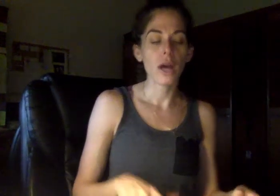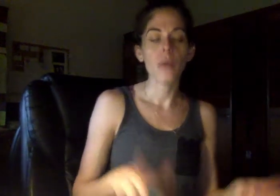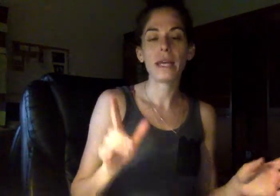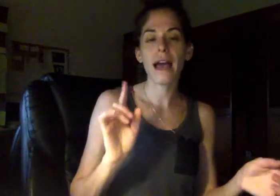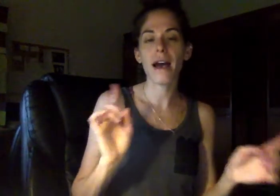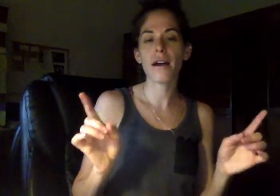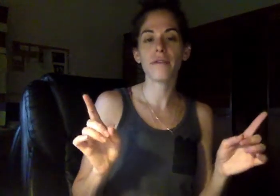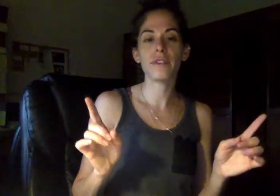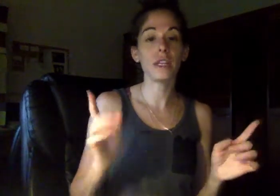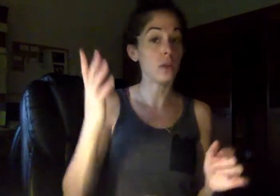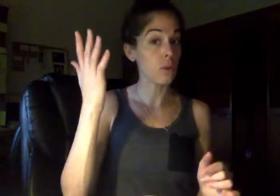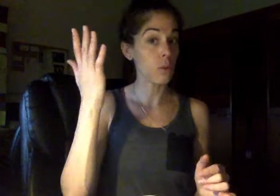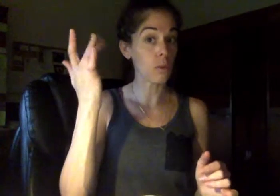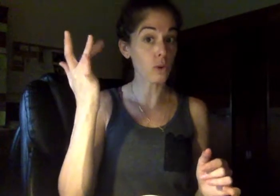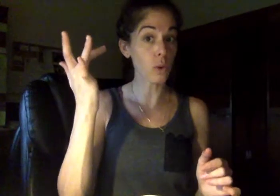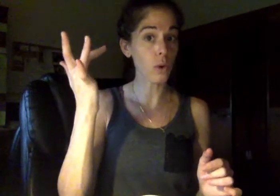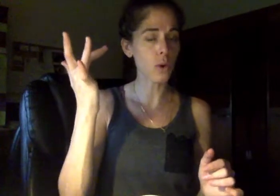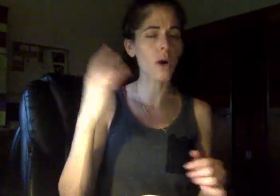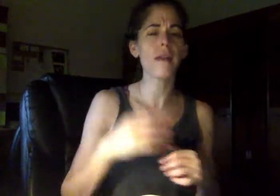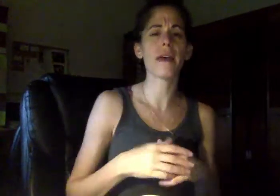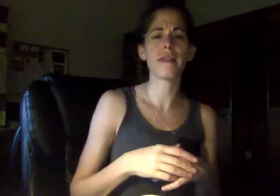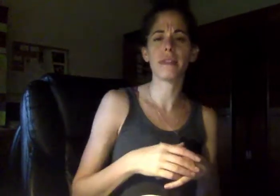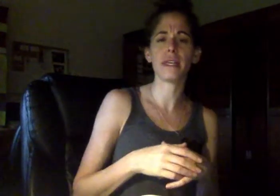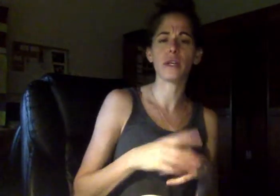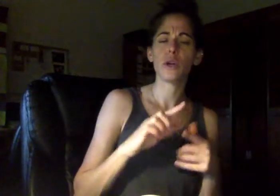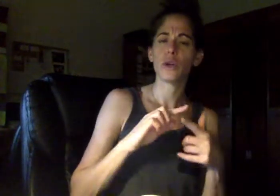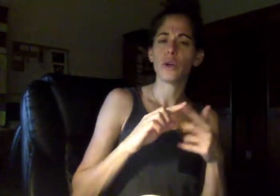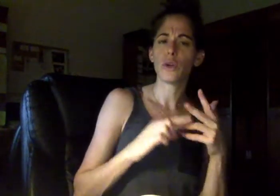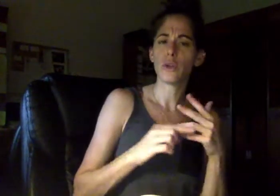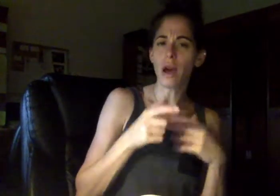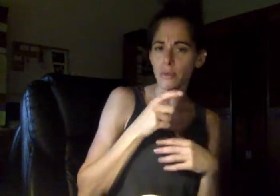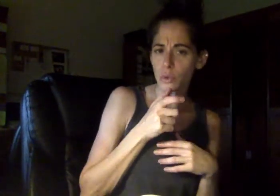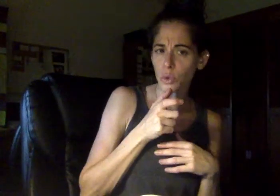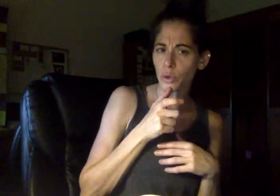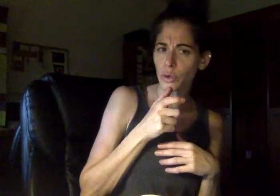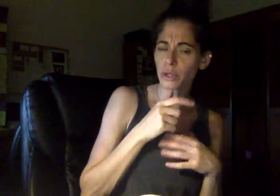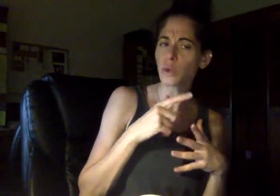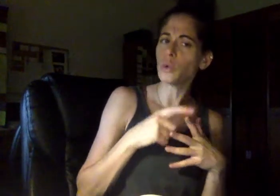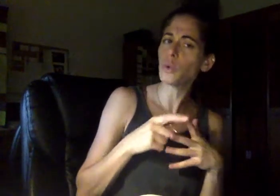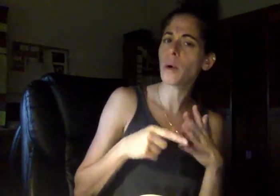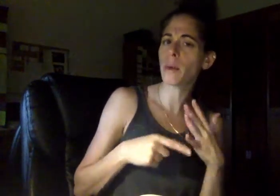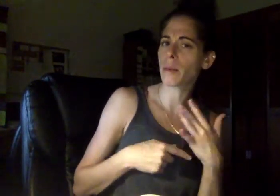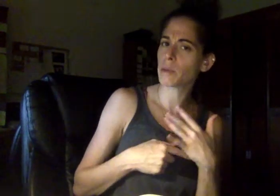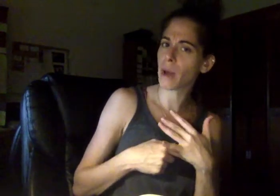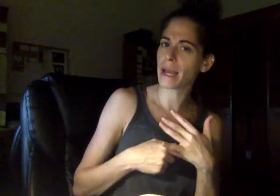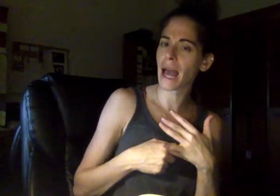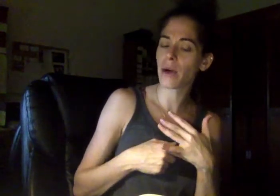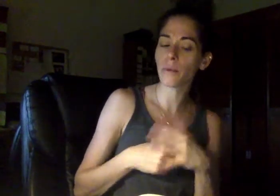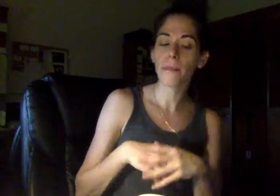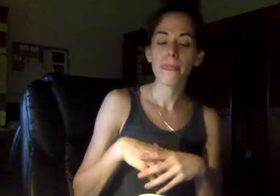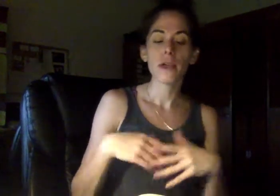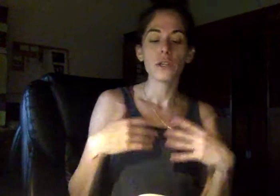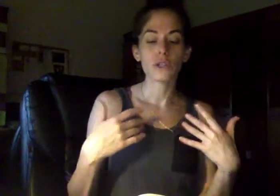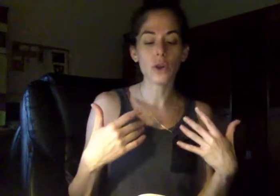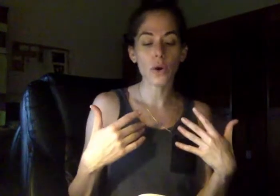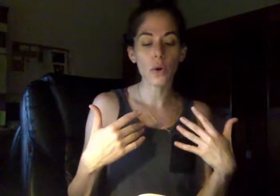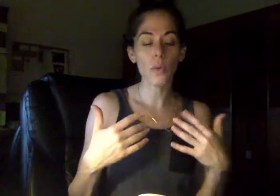we have the rhetorical and then the non-rhetorical, like the who, what, where, when, why, and how. So when you